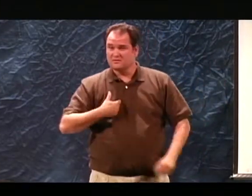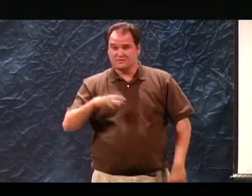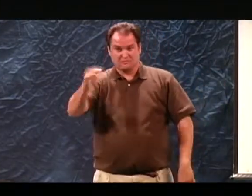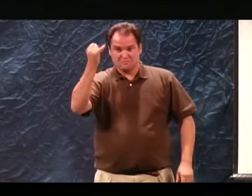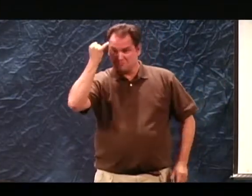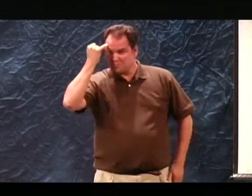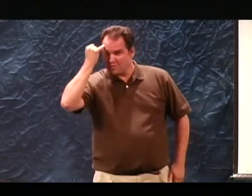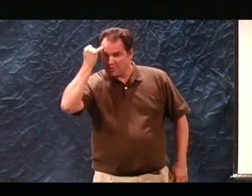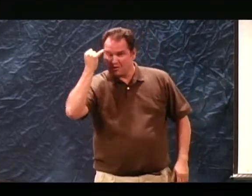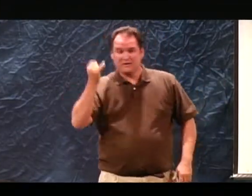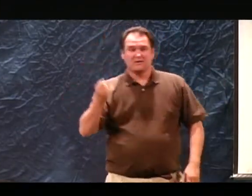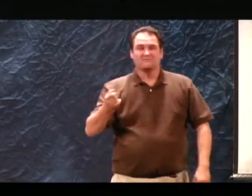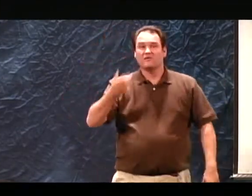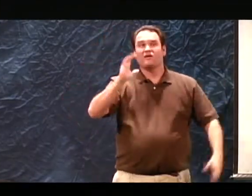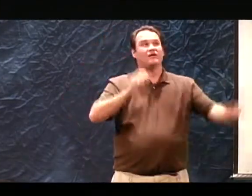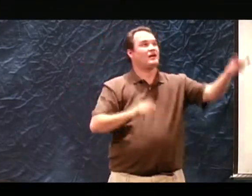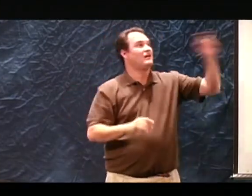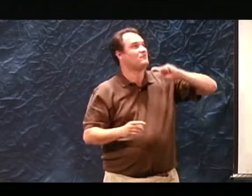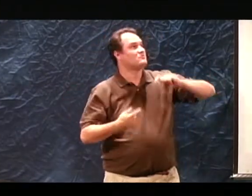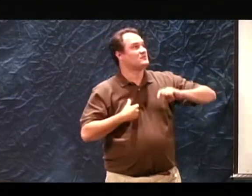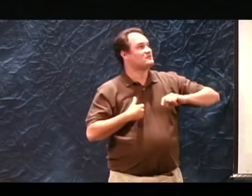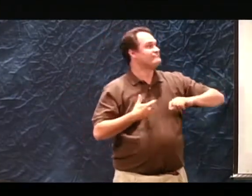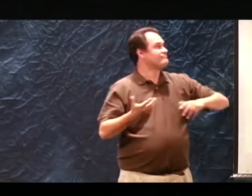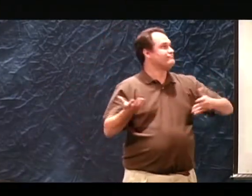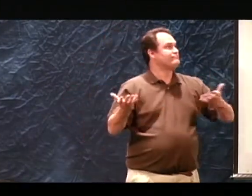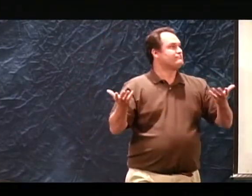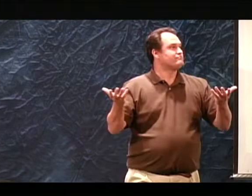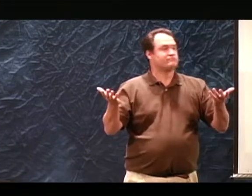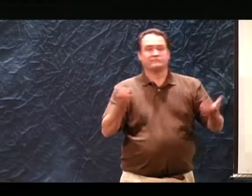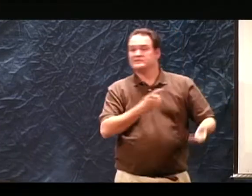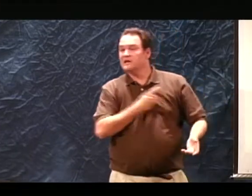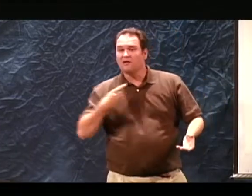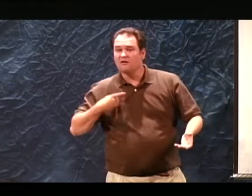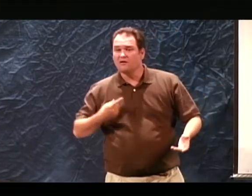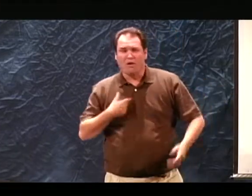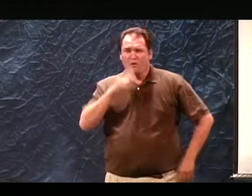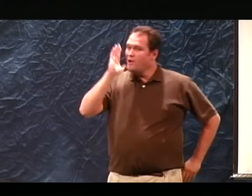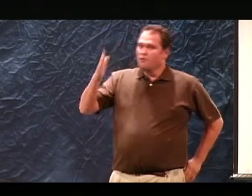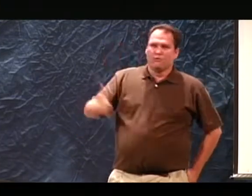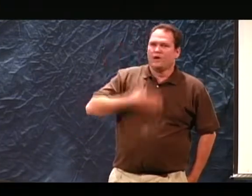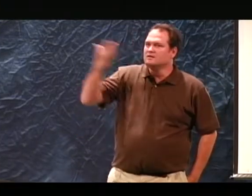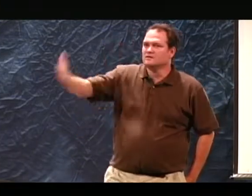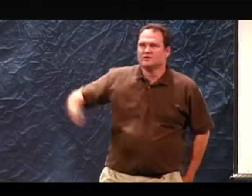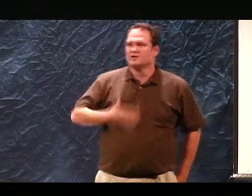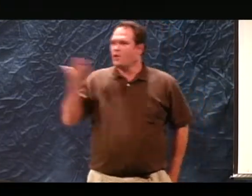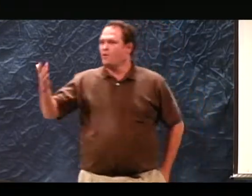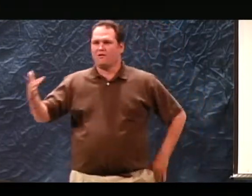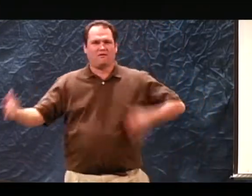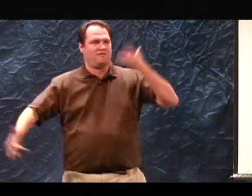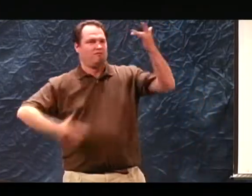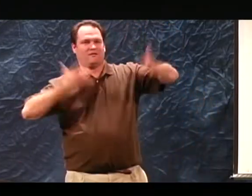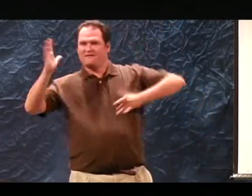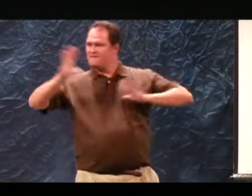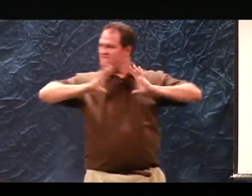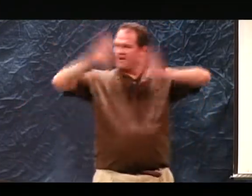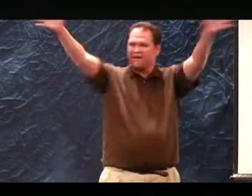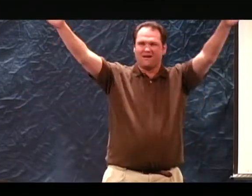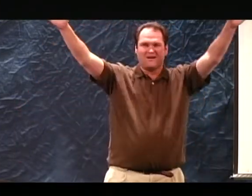great joy and whatever gifts he gives to us we should be happy we should joyous no